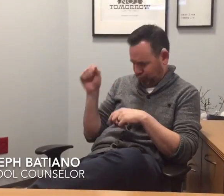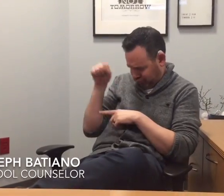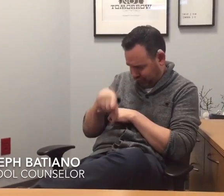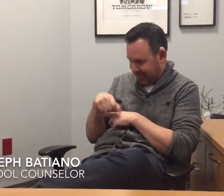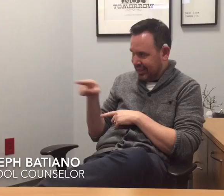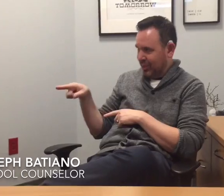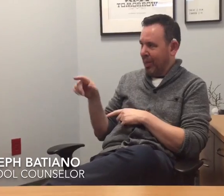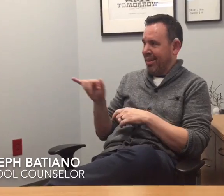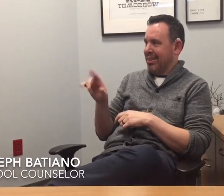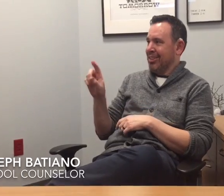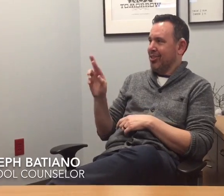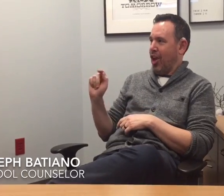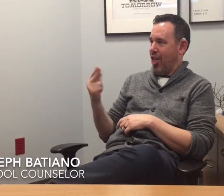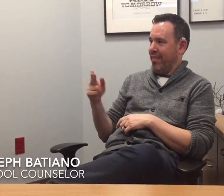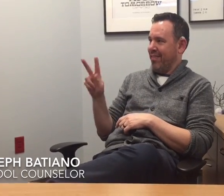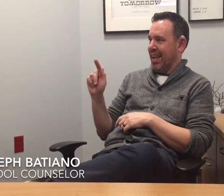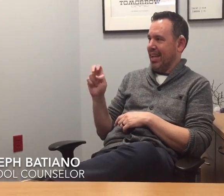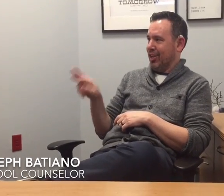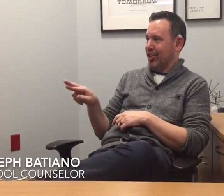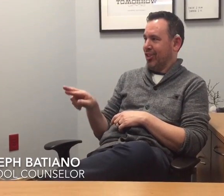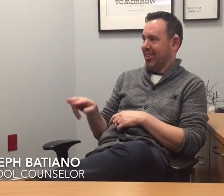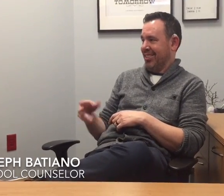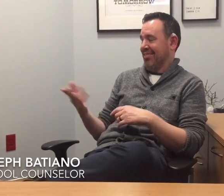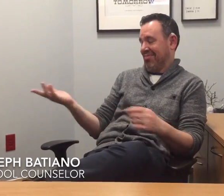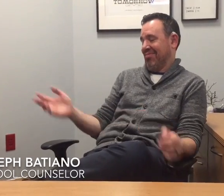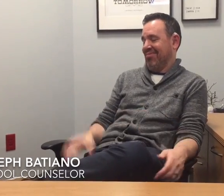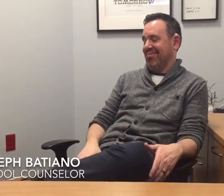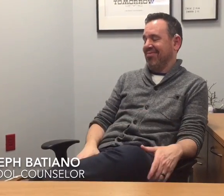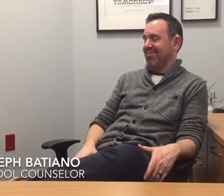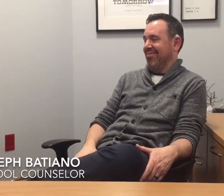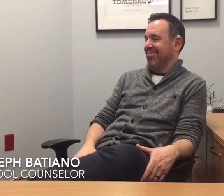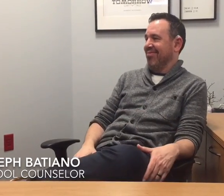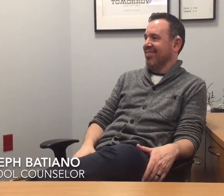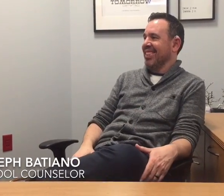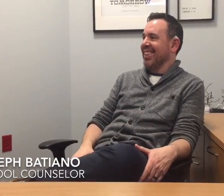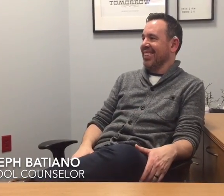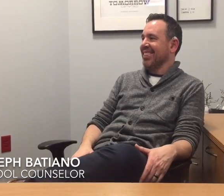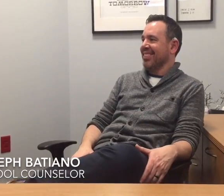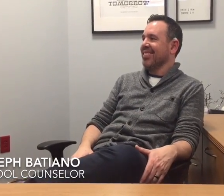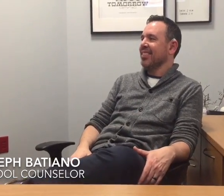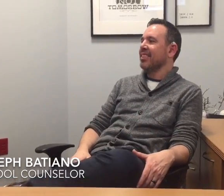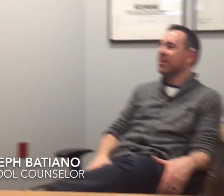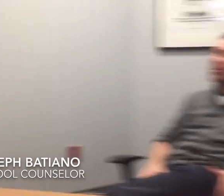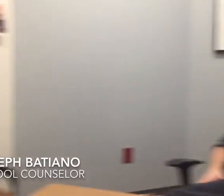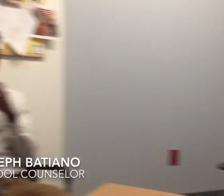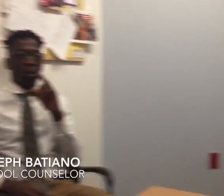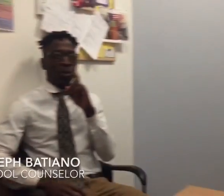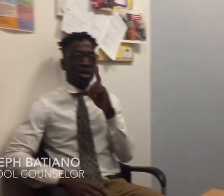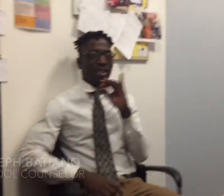Remember? If you shut down like Darth Vader, sometimes I haven't used that in the past. Yep.